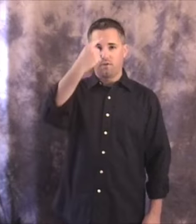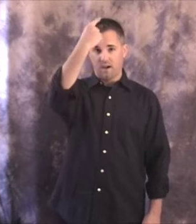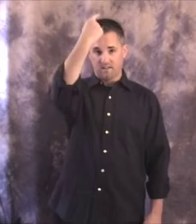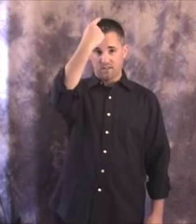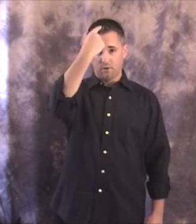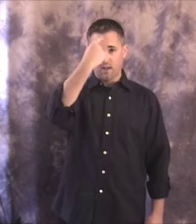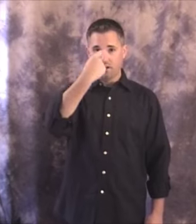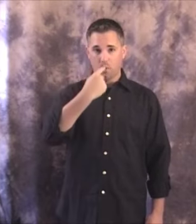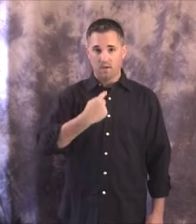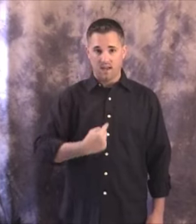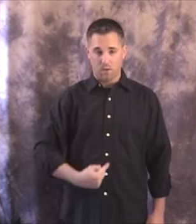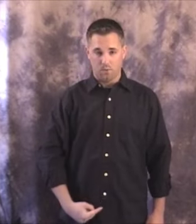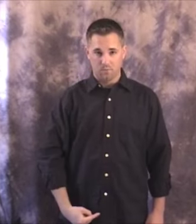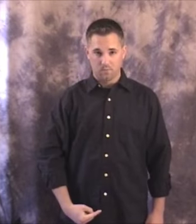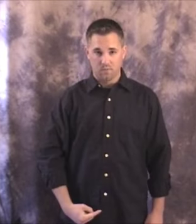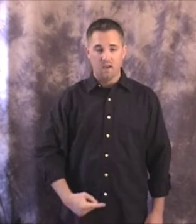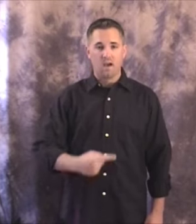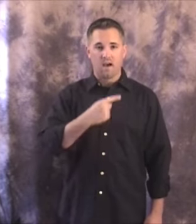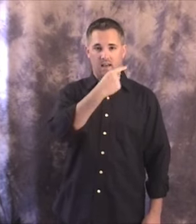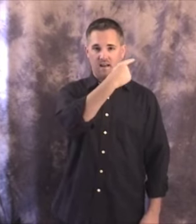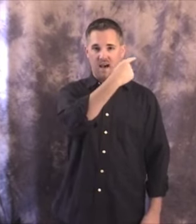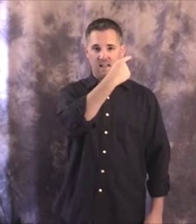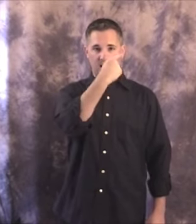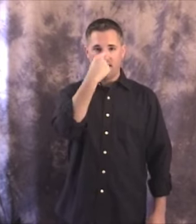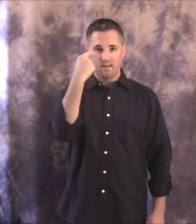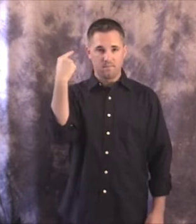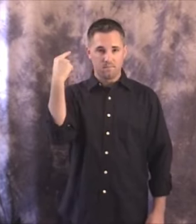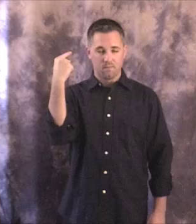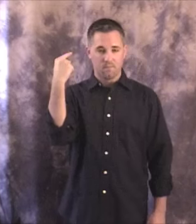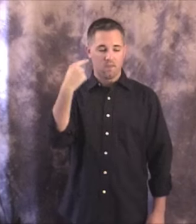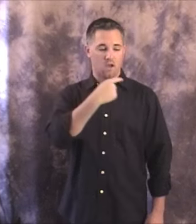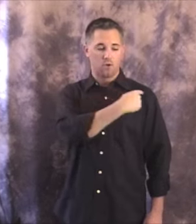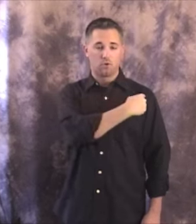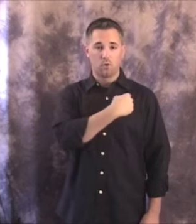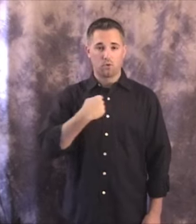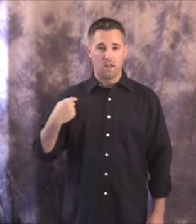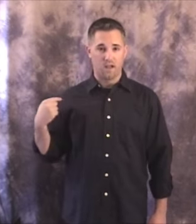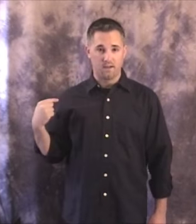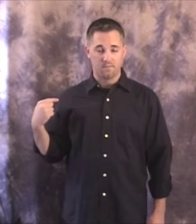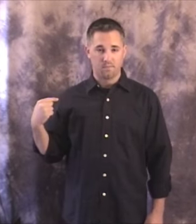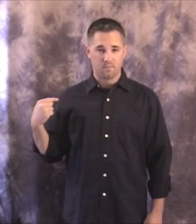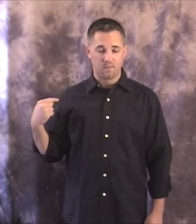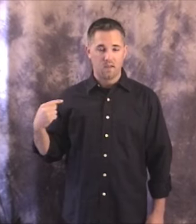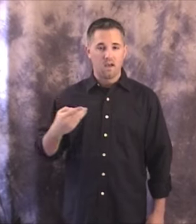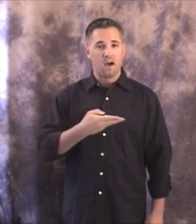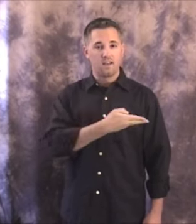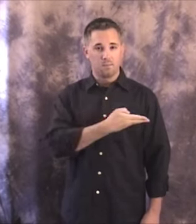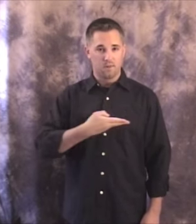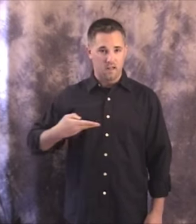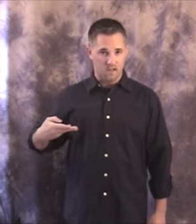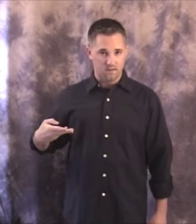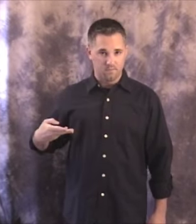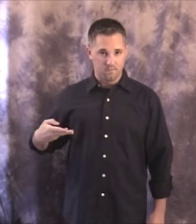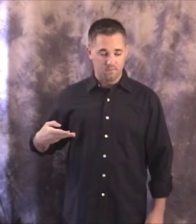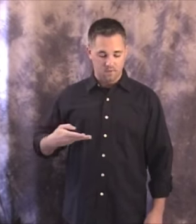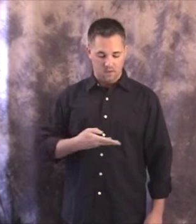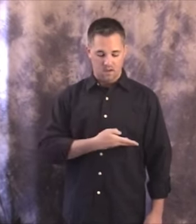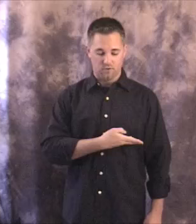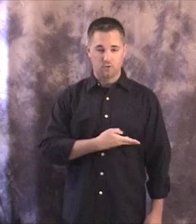got a center line going down, an eye line, a shoulder line, a nipple line, a